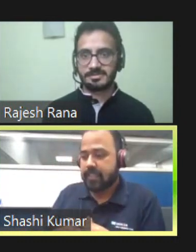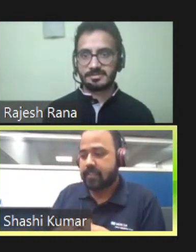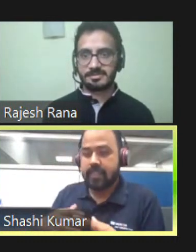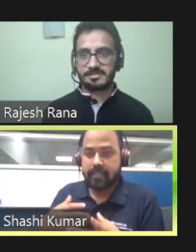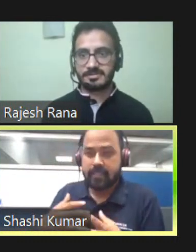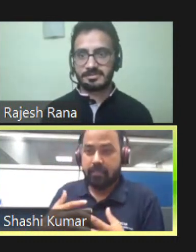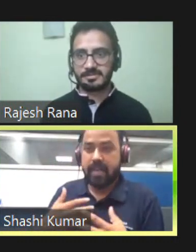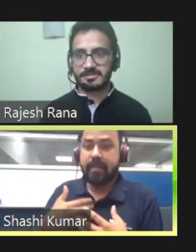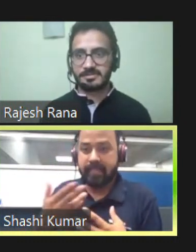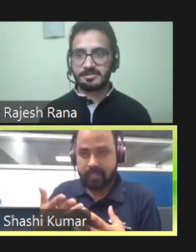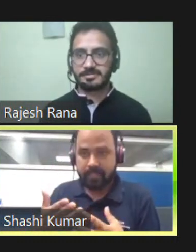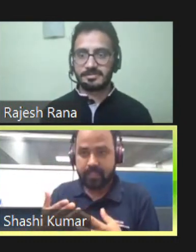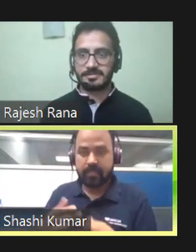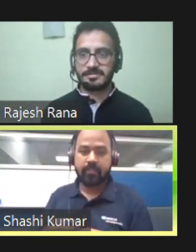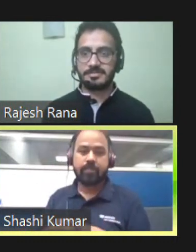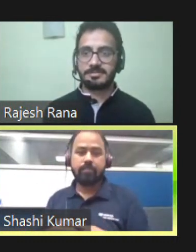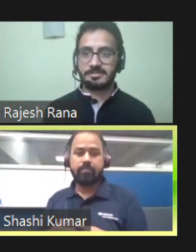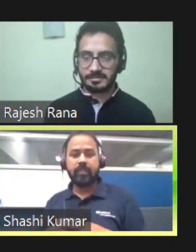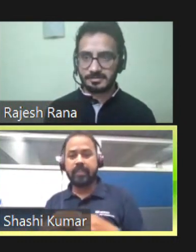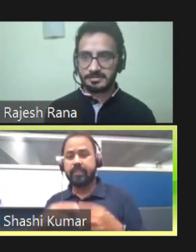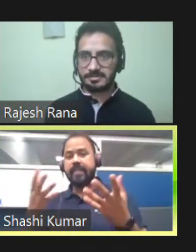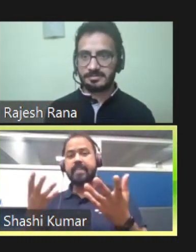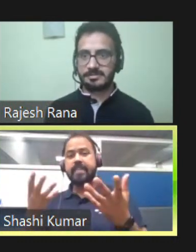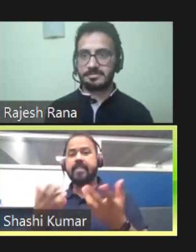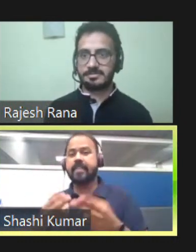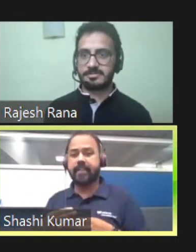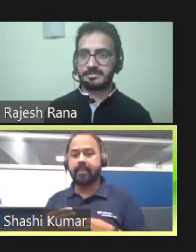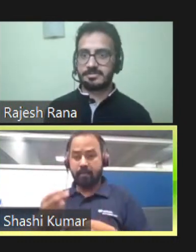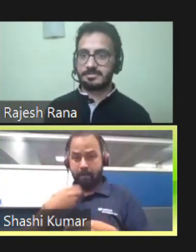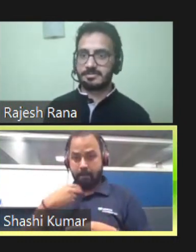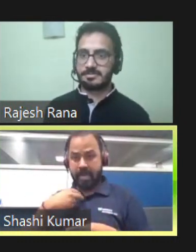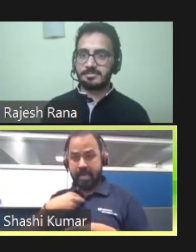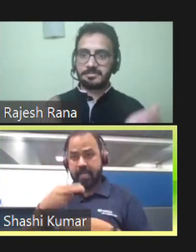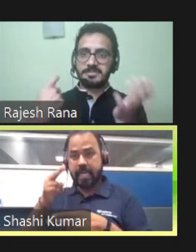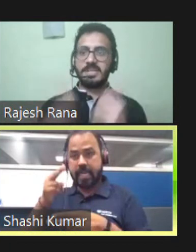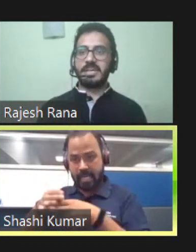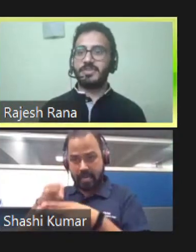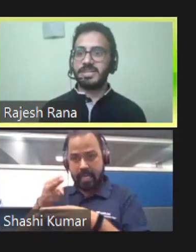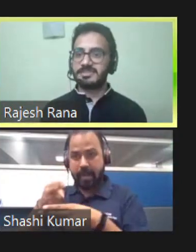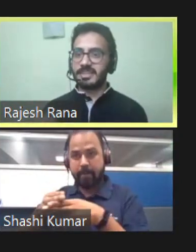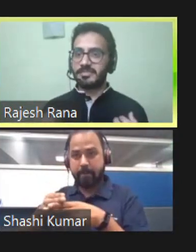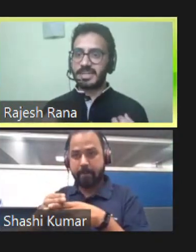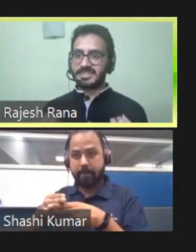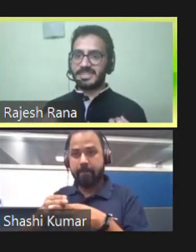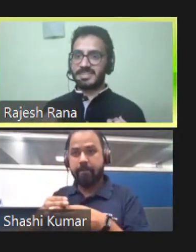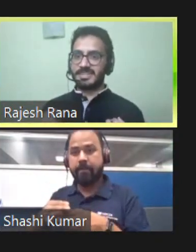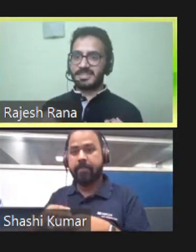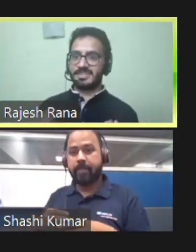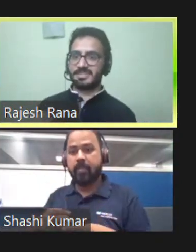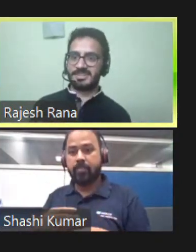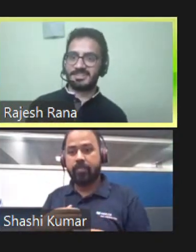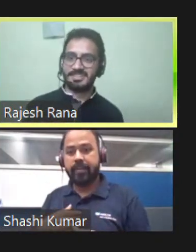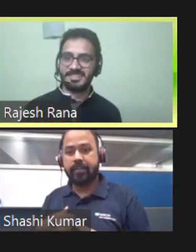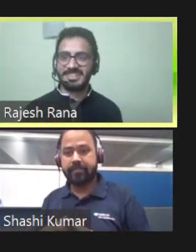yes, my name is this. And they can say that. Likewise, if I say,